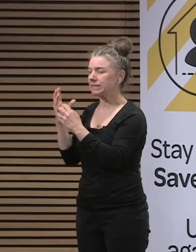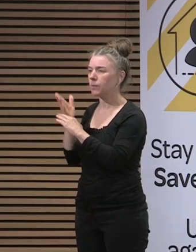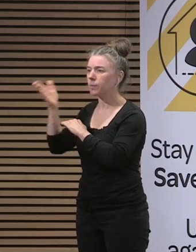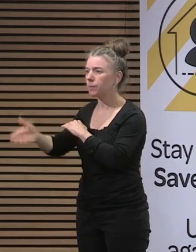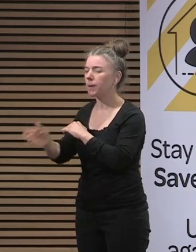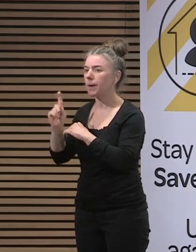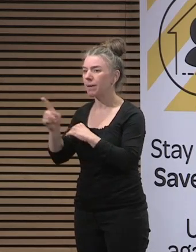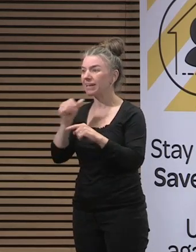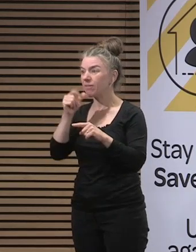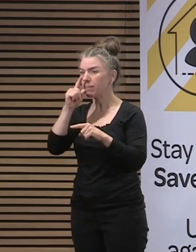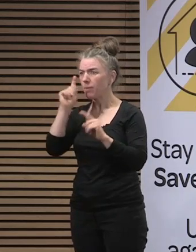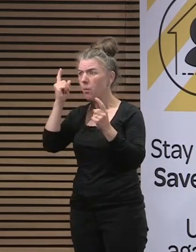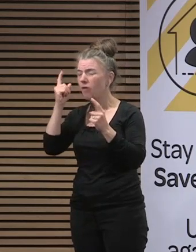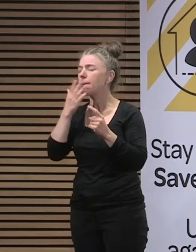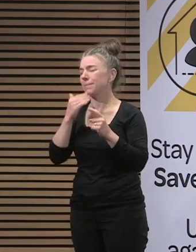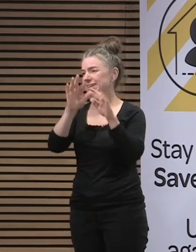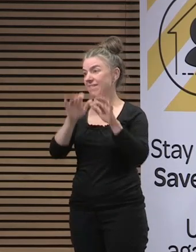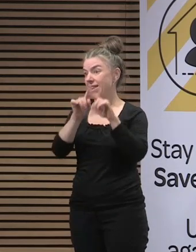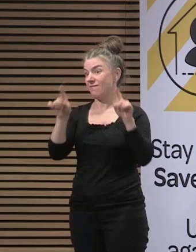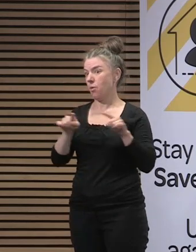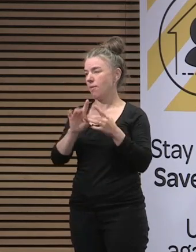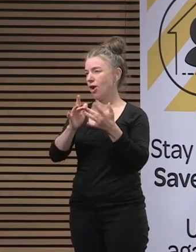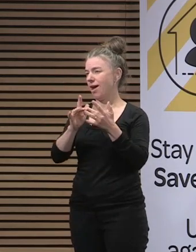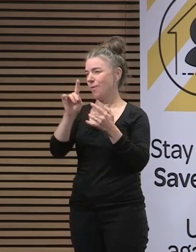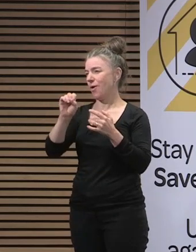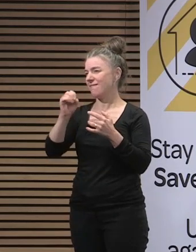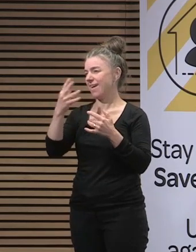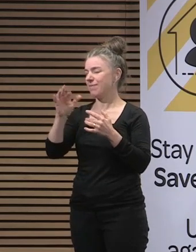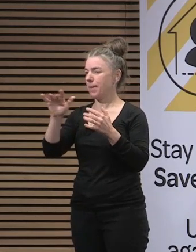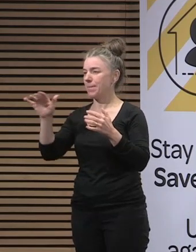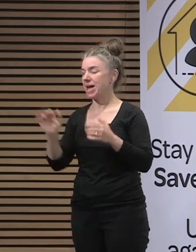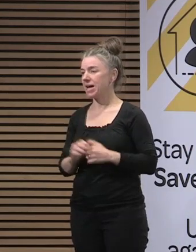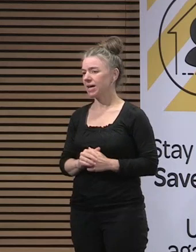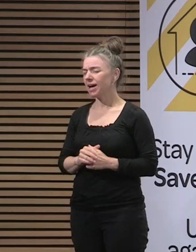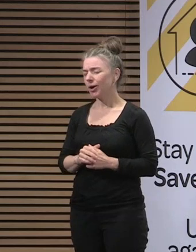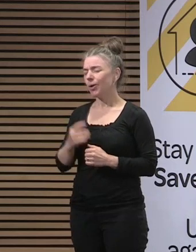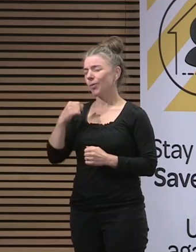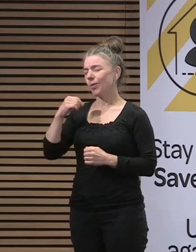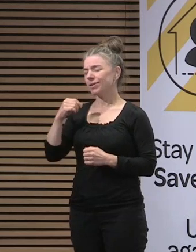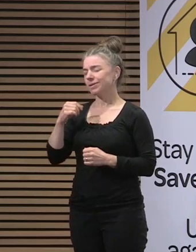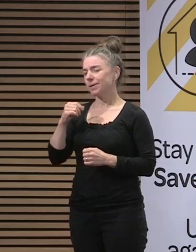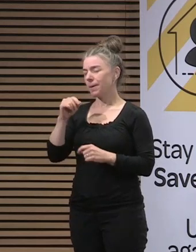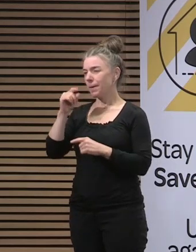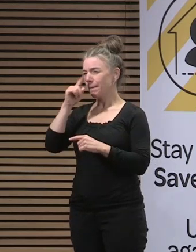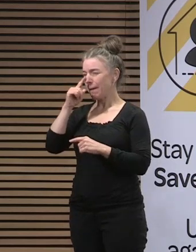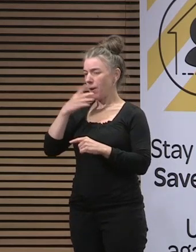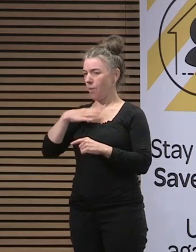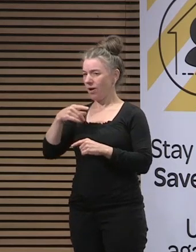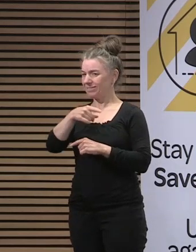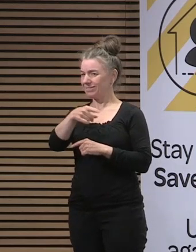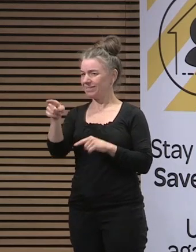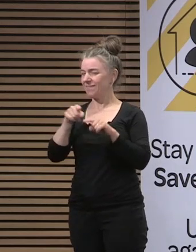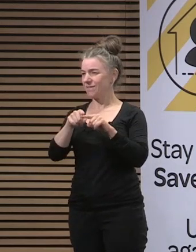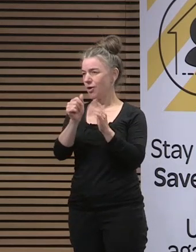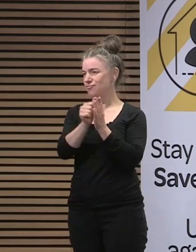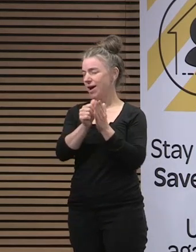concerns that people are not following the rules. We know people want to do the right thing if they see people flouting the restrictions, but